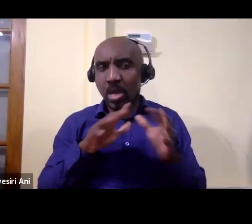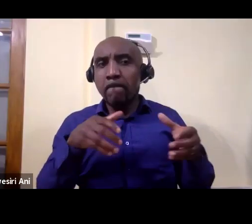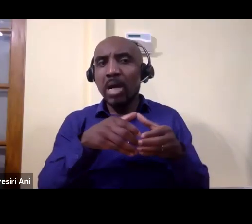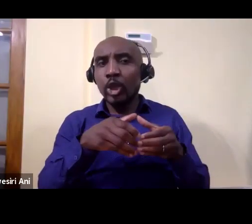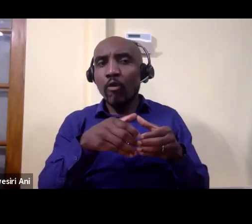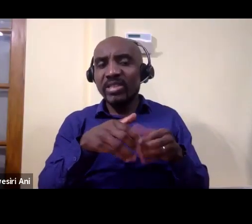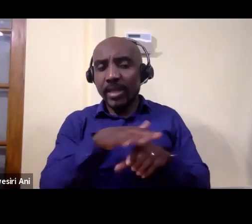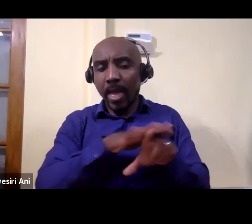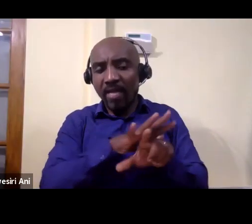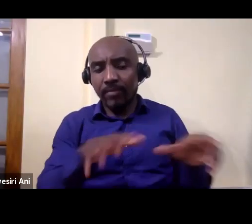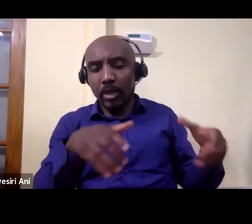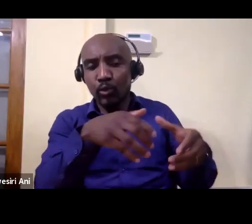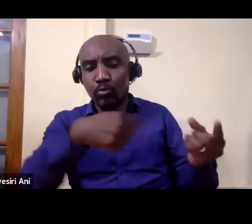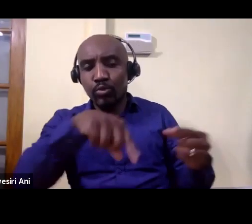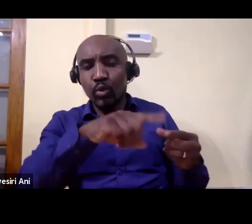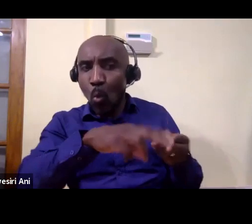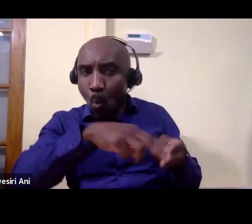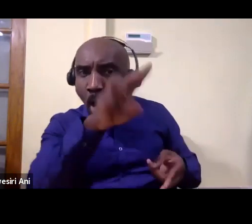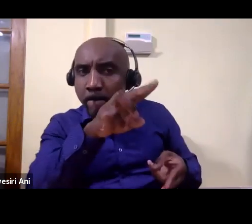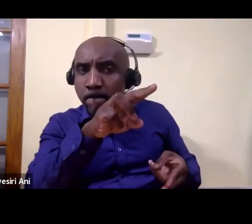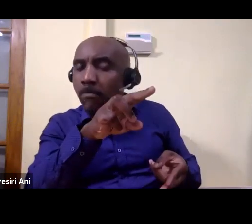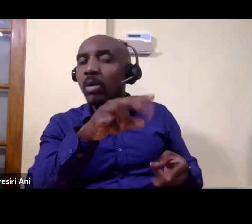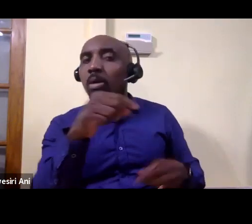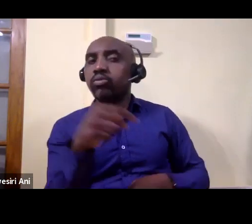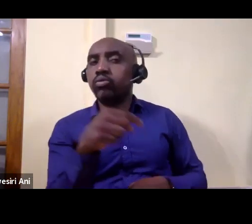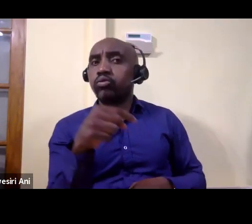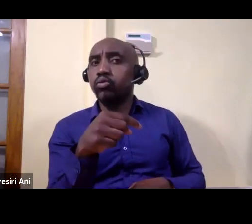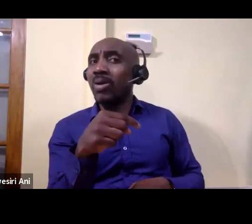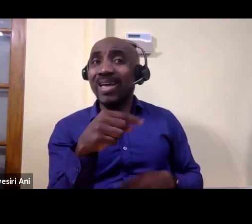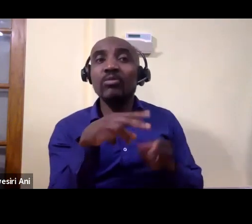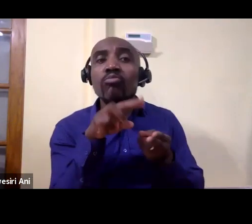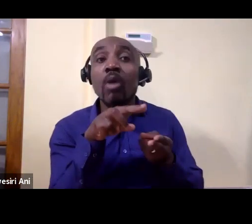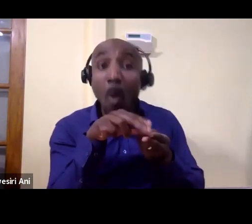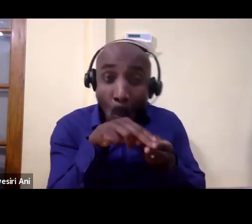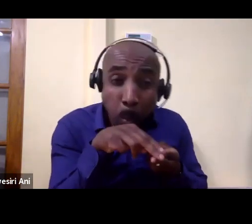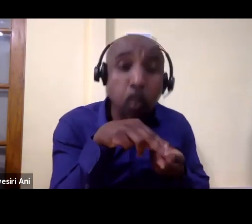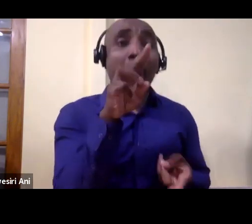community. It's the scale of the loss of life which has